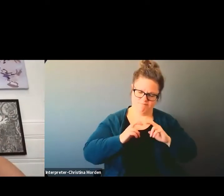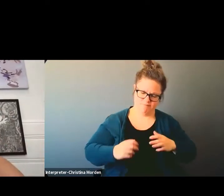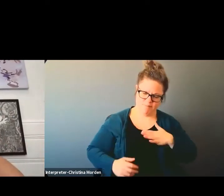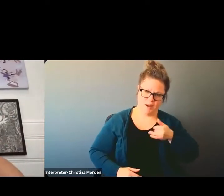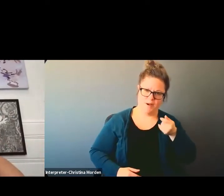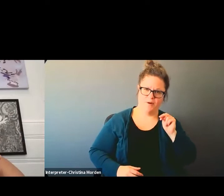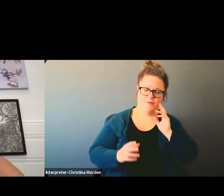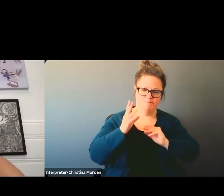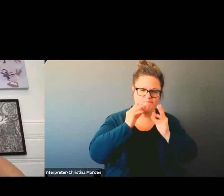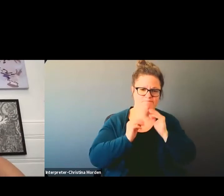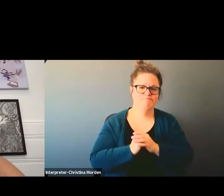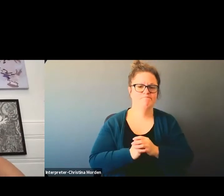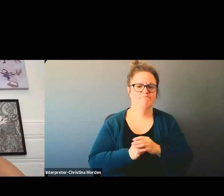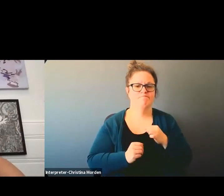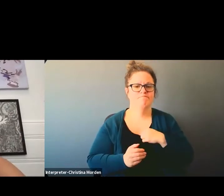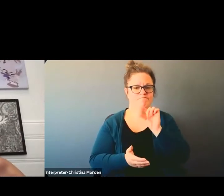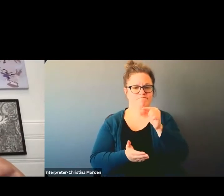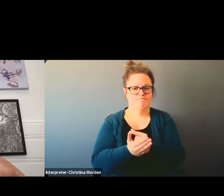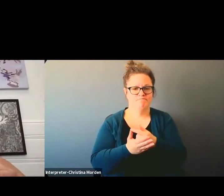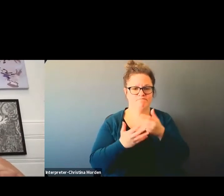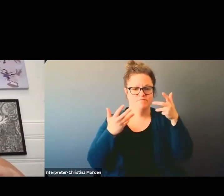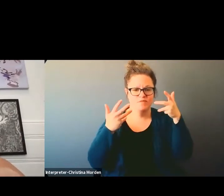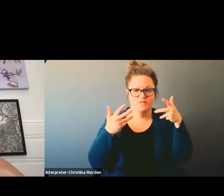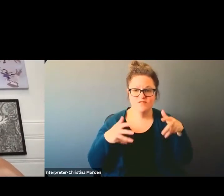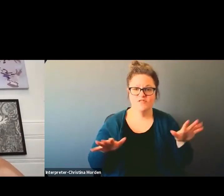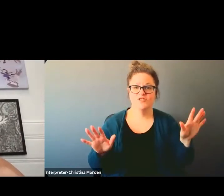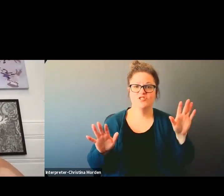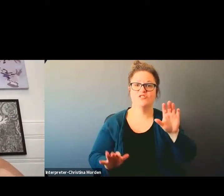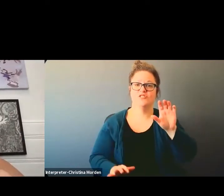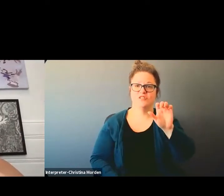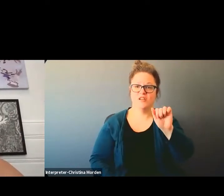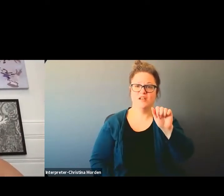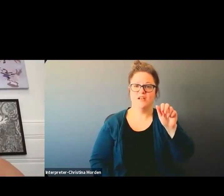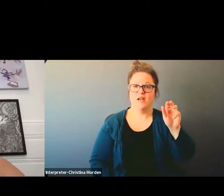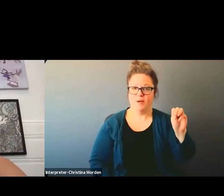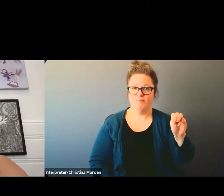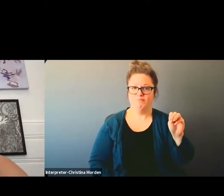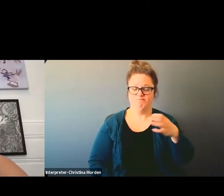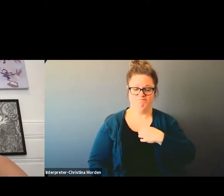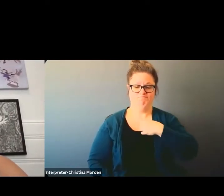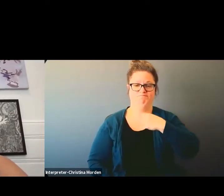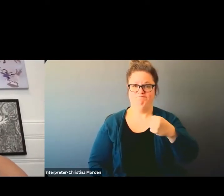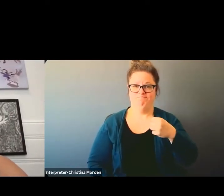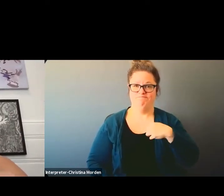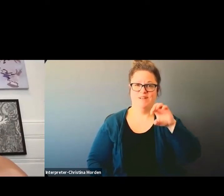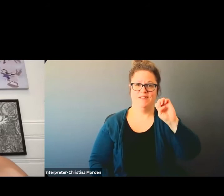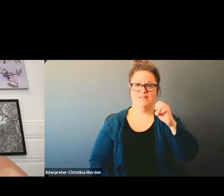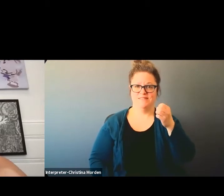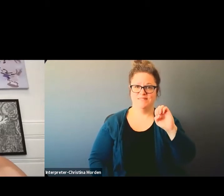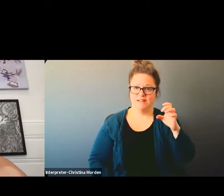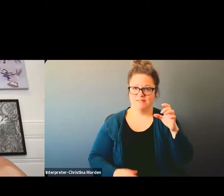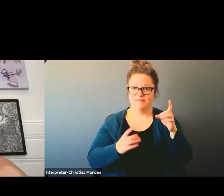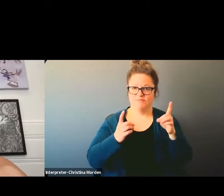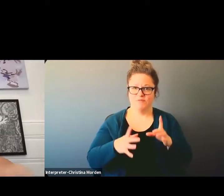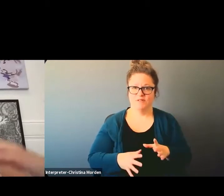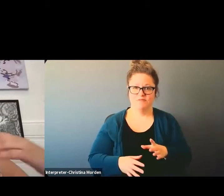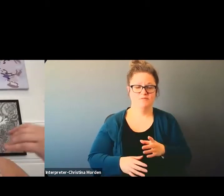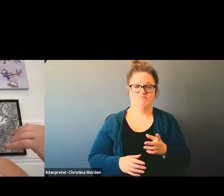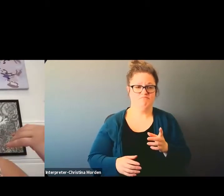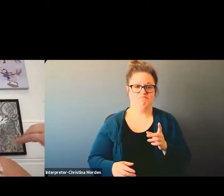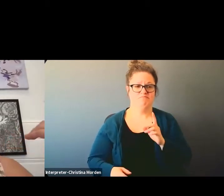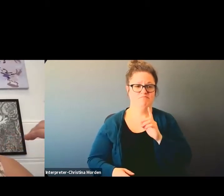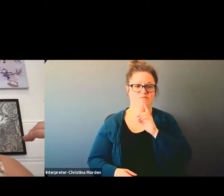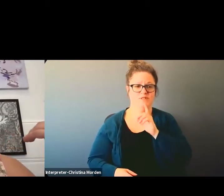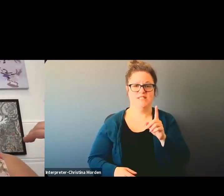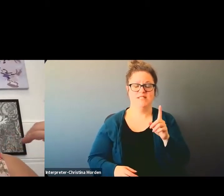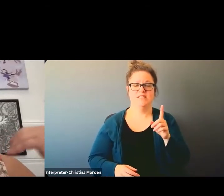I graduated, AANM hired me on as the executive director. And, it had been quite some time since I had